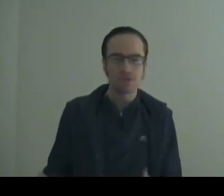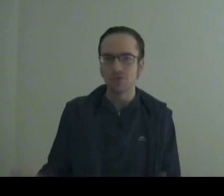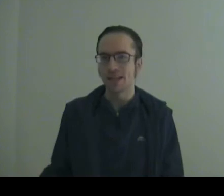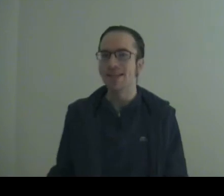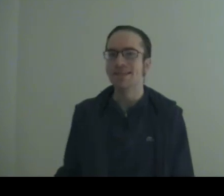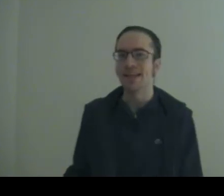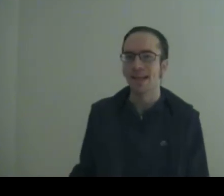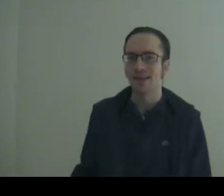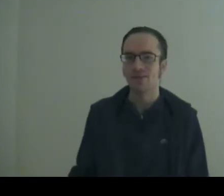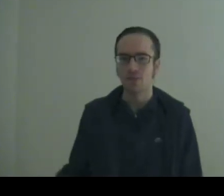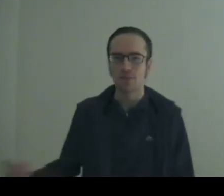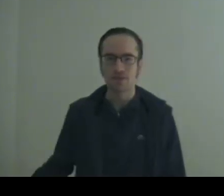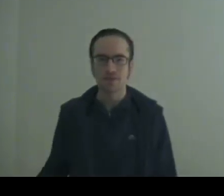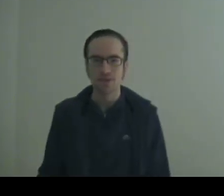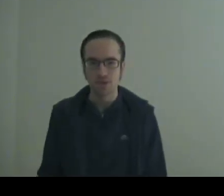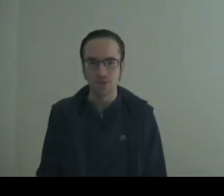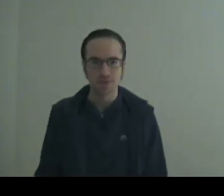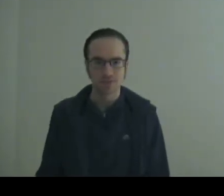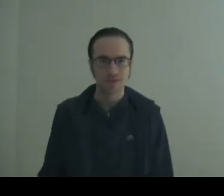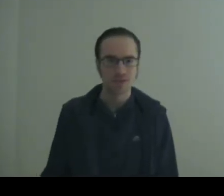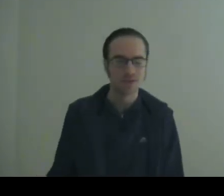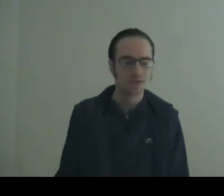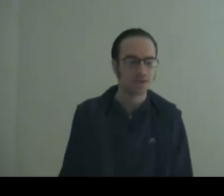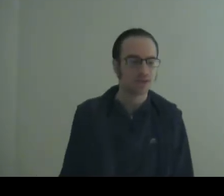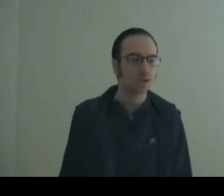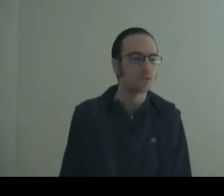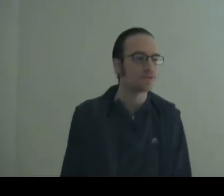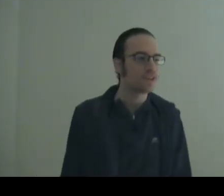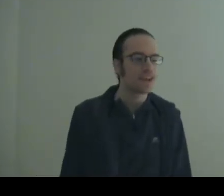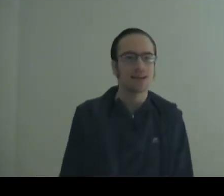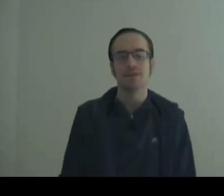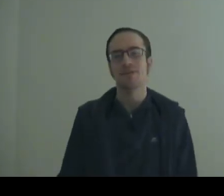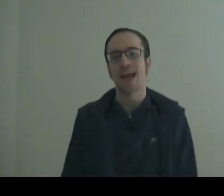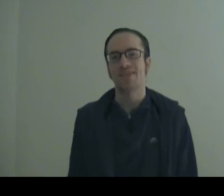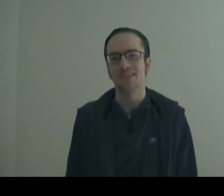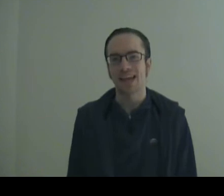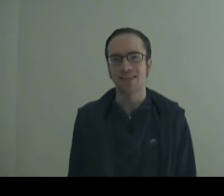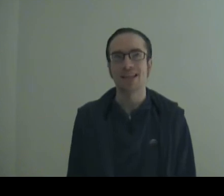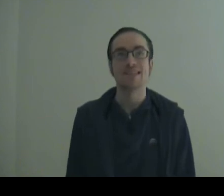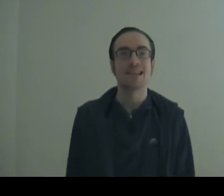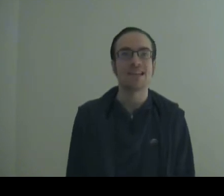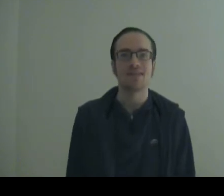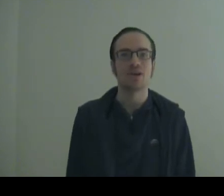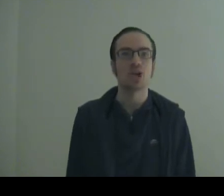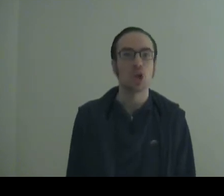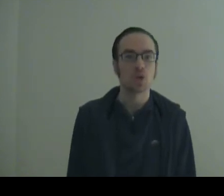using his DNA for the new clones. I can't believe they actually had the line, "Send in the